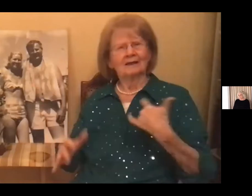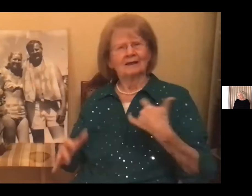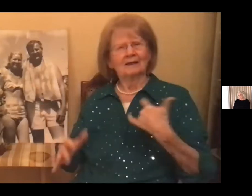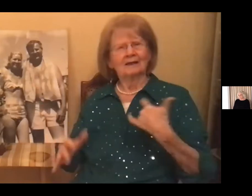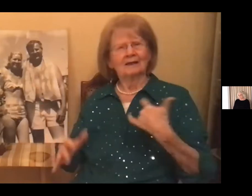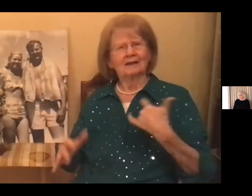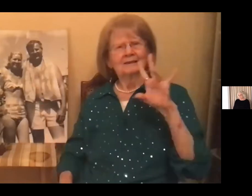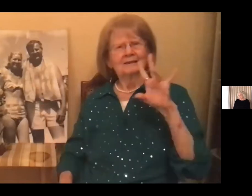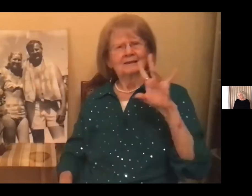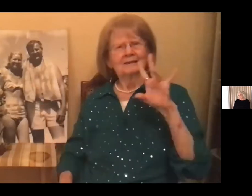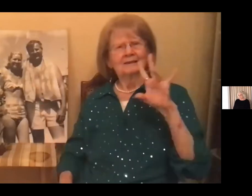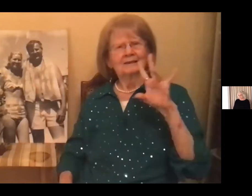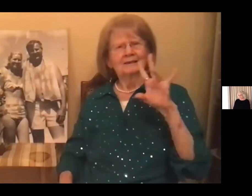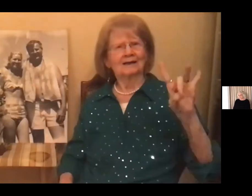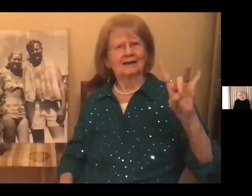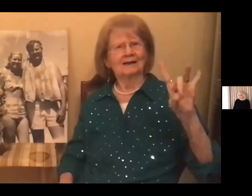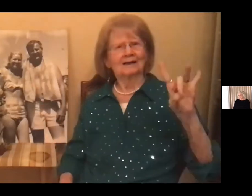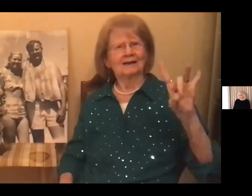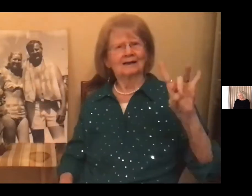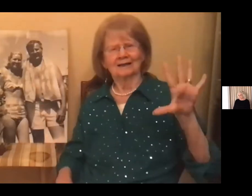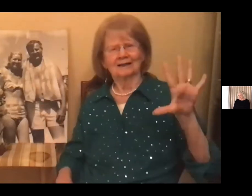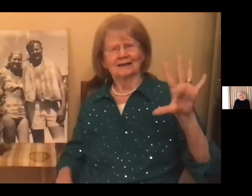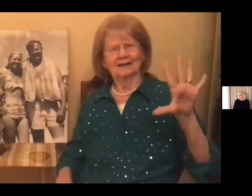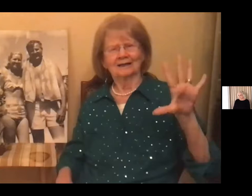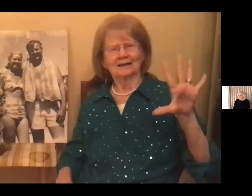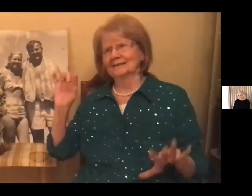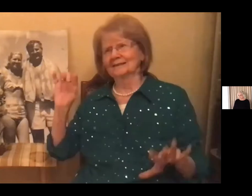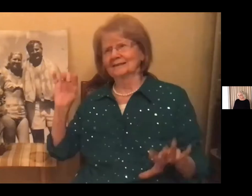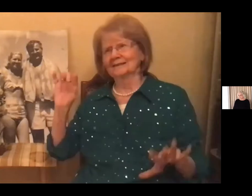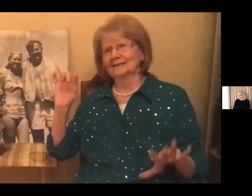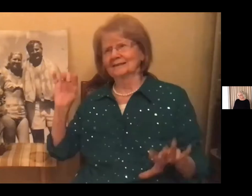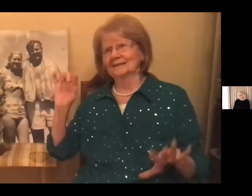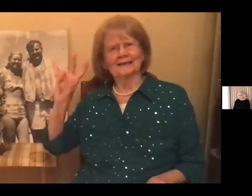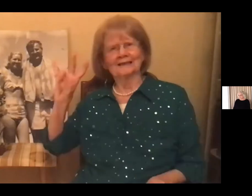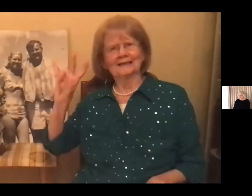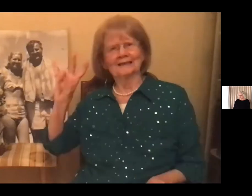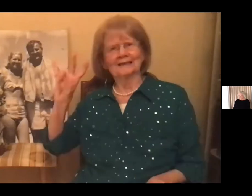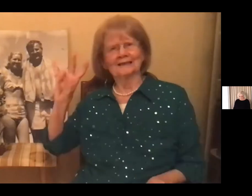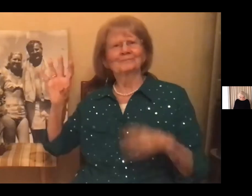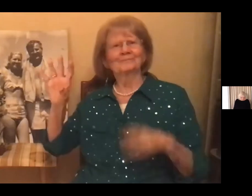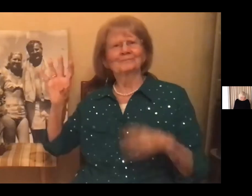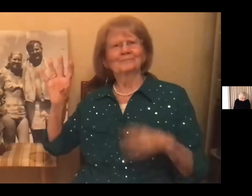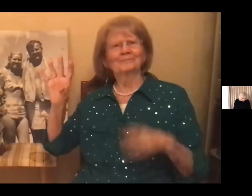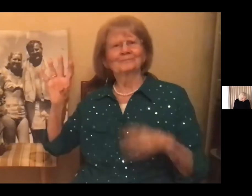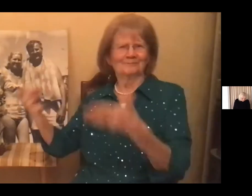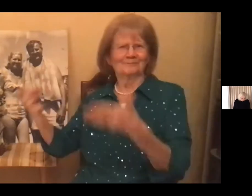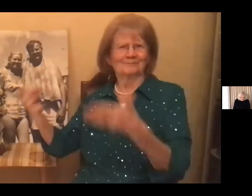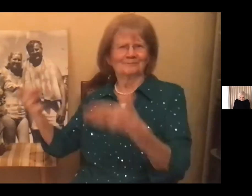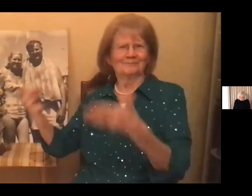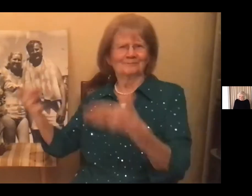And now I am 85. Dan was 87 when he